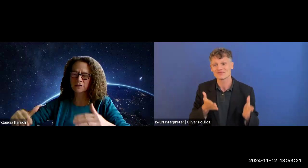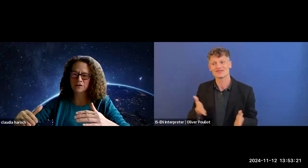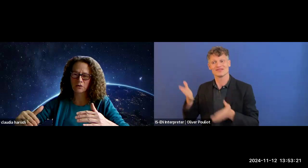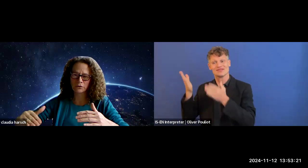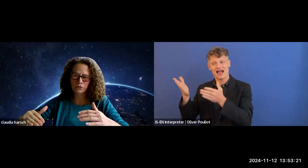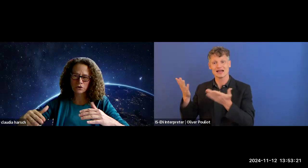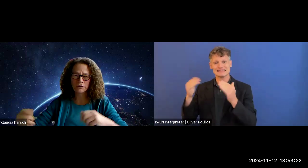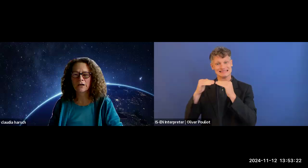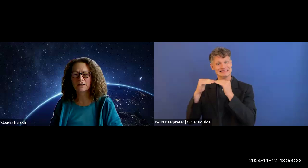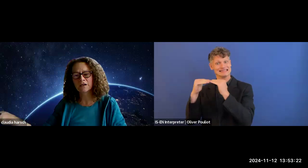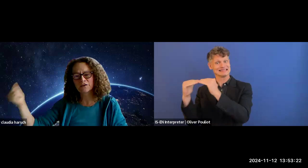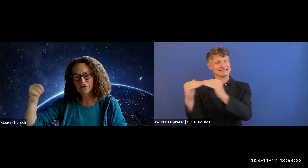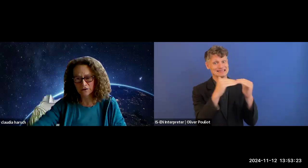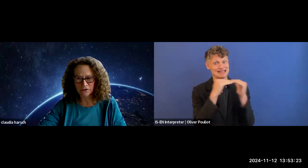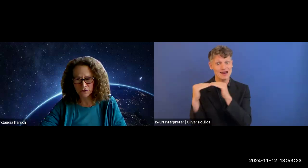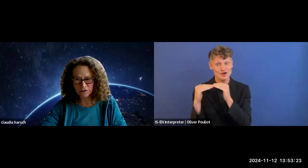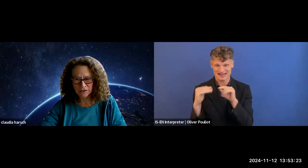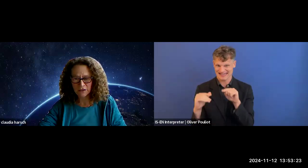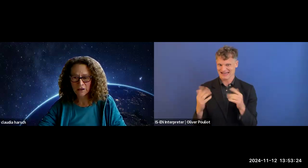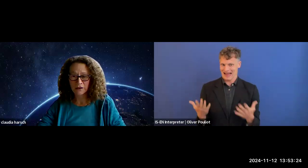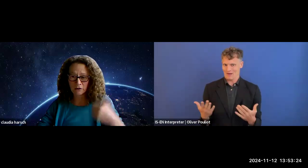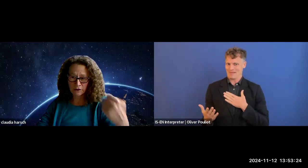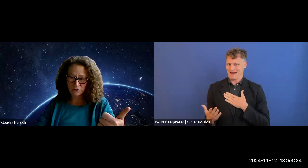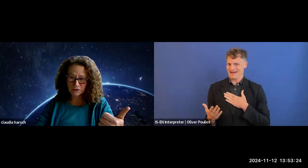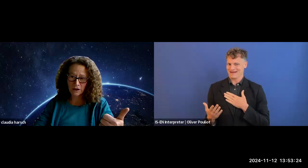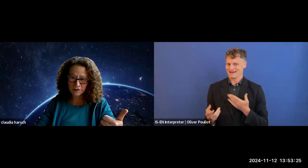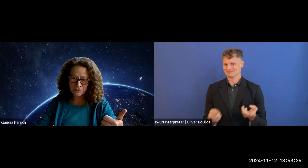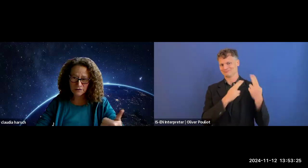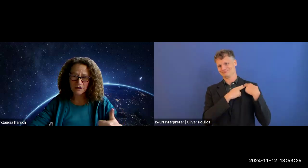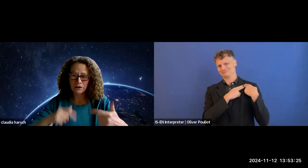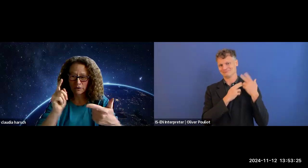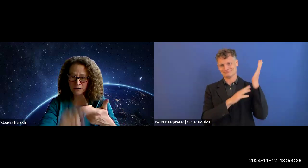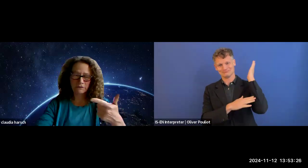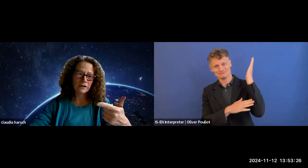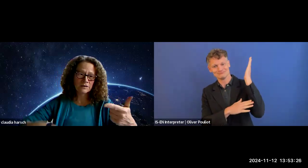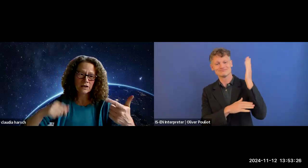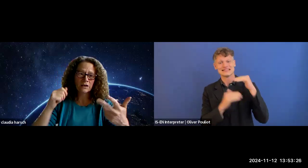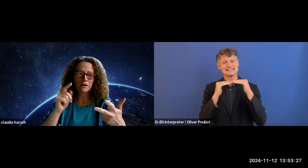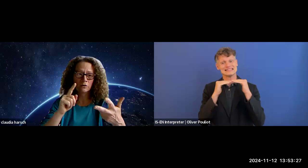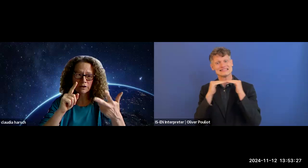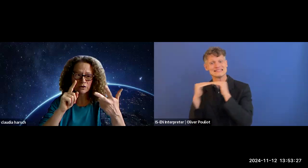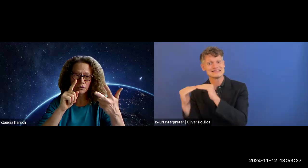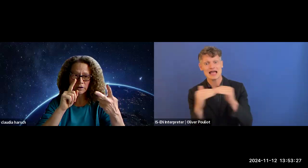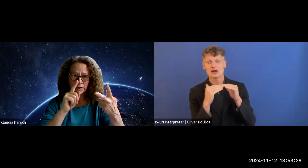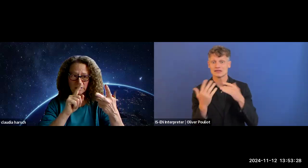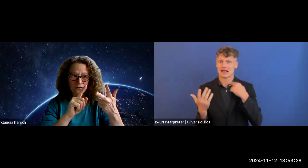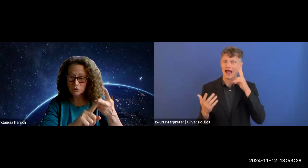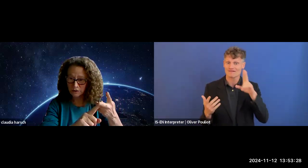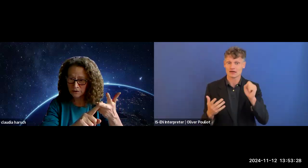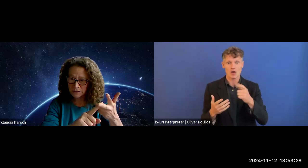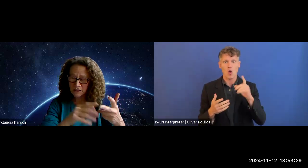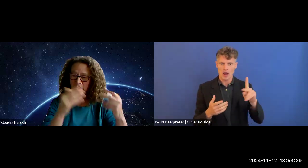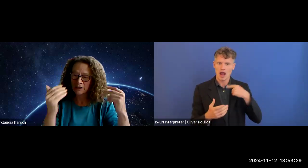that's this phase now. Usually you get external judges. They look at your tasks, they look at your rating scale, they look at